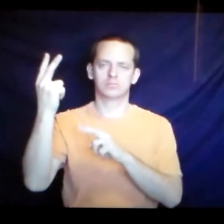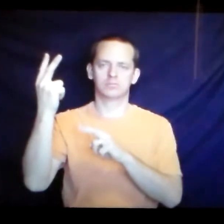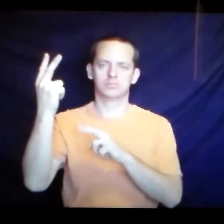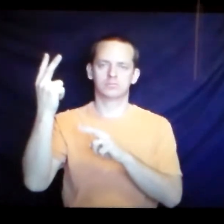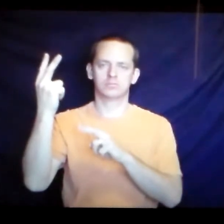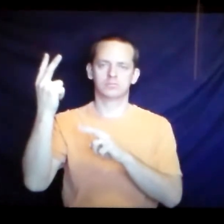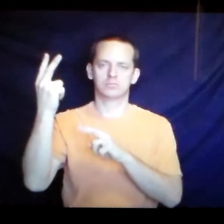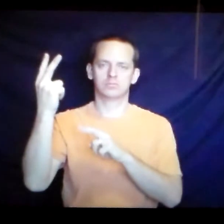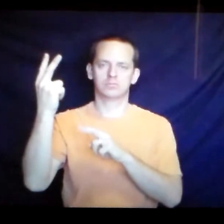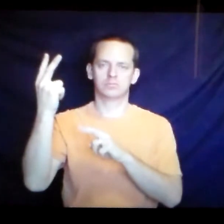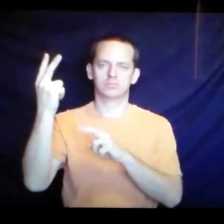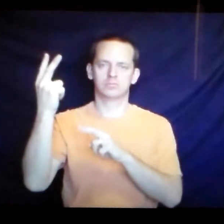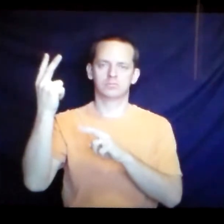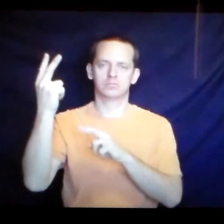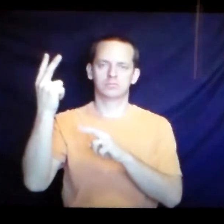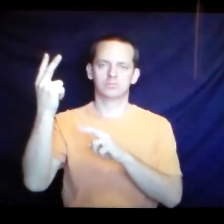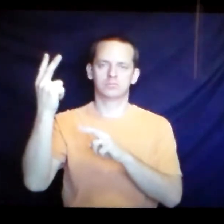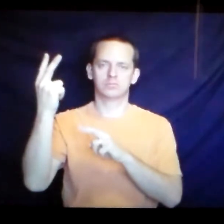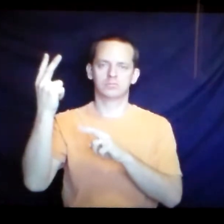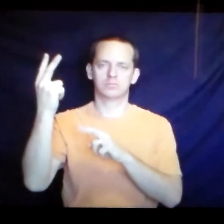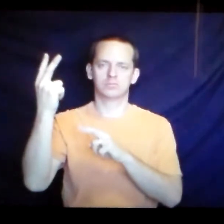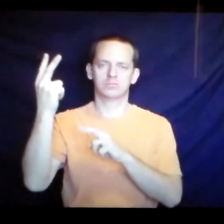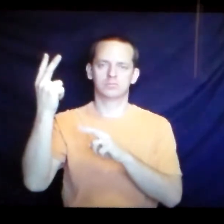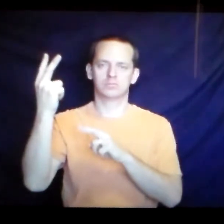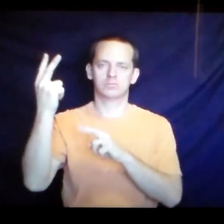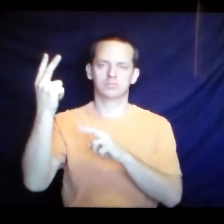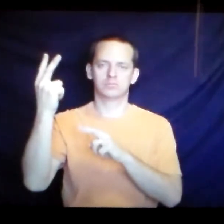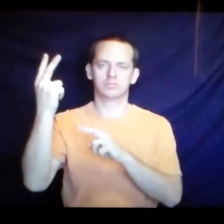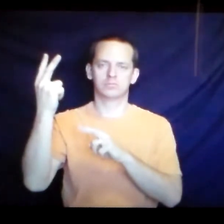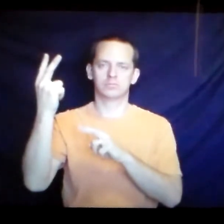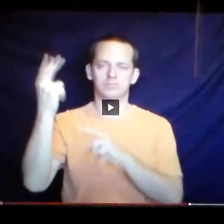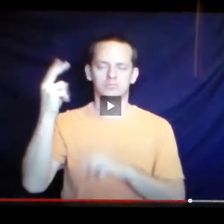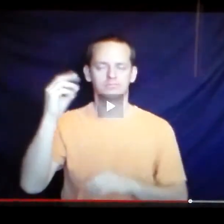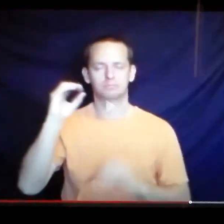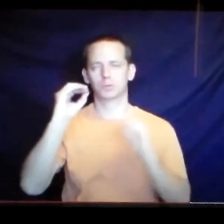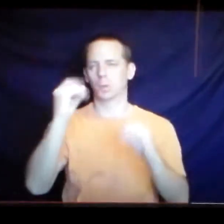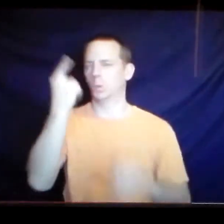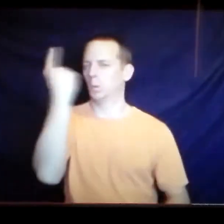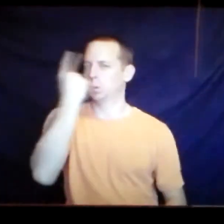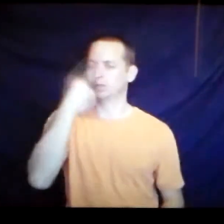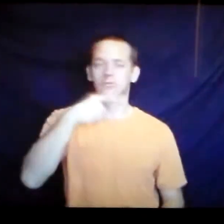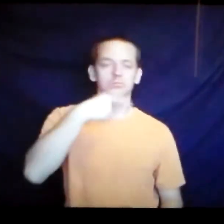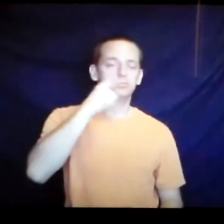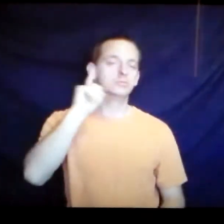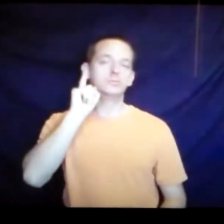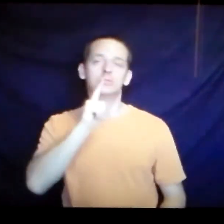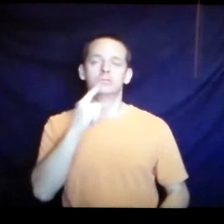confused on what the goal of the message is.